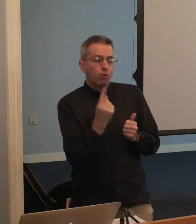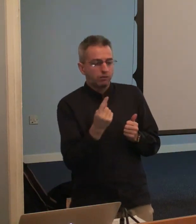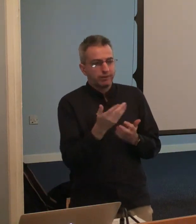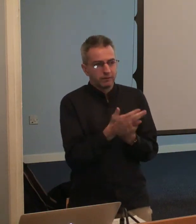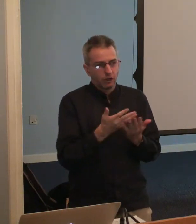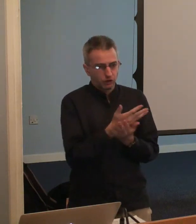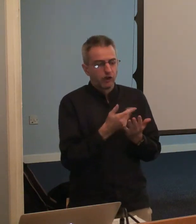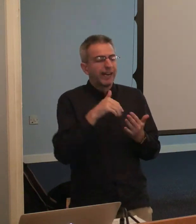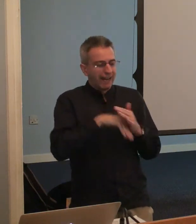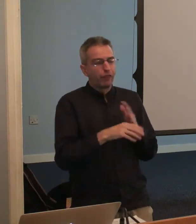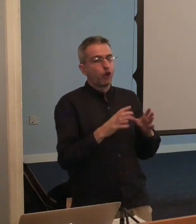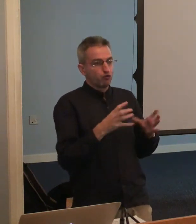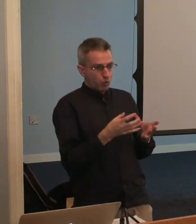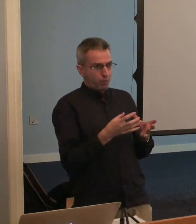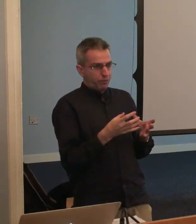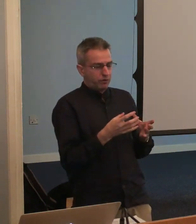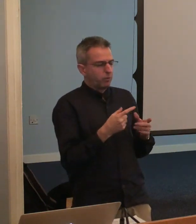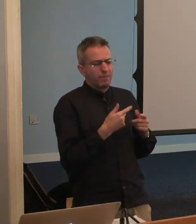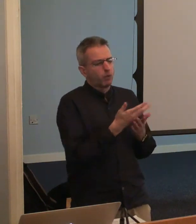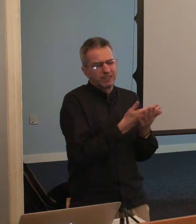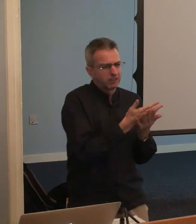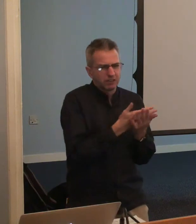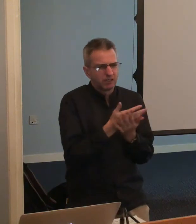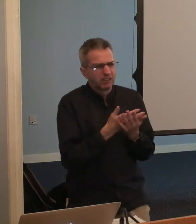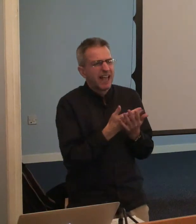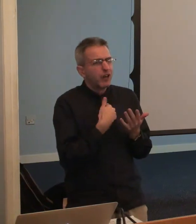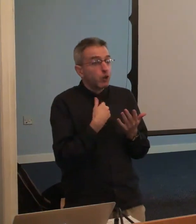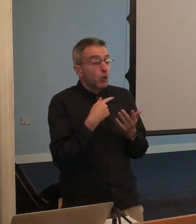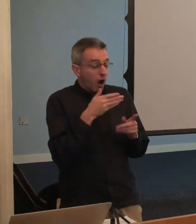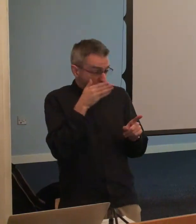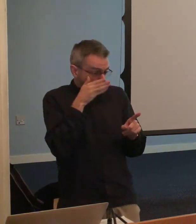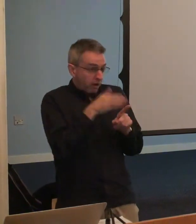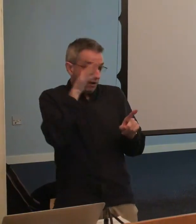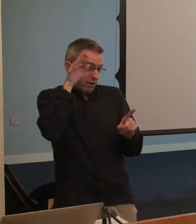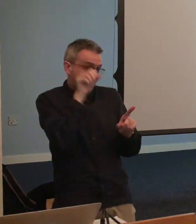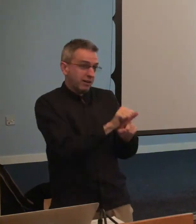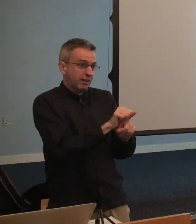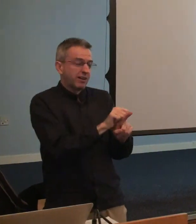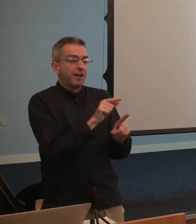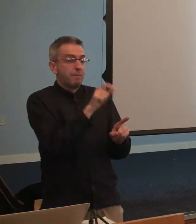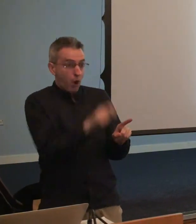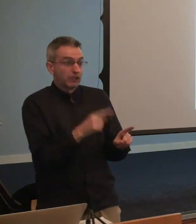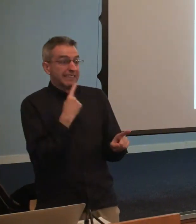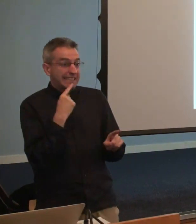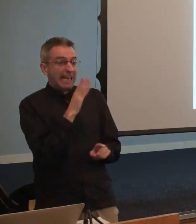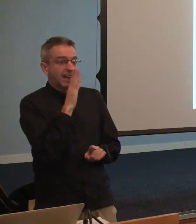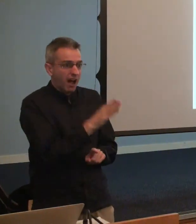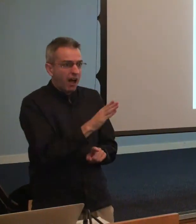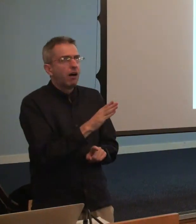I'm trying to remember, there was one group discussion, I mean, there was lots of discussions, but there was one in